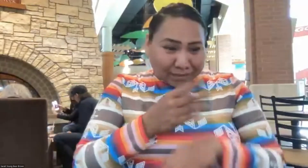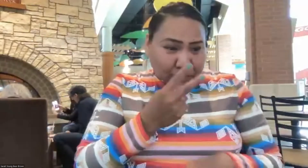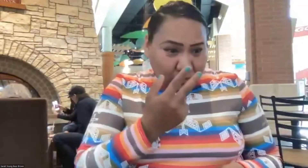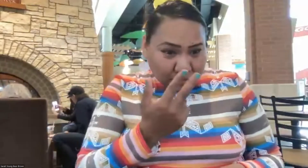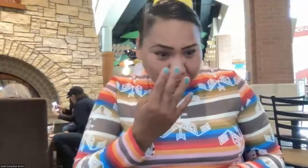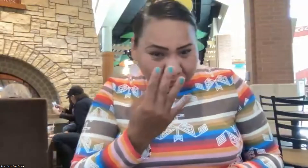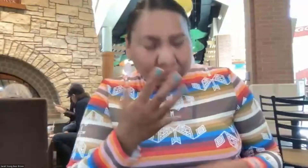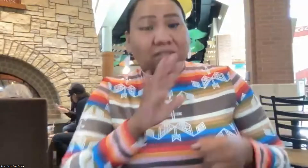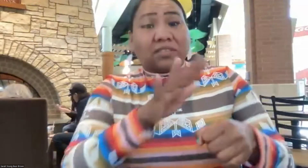felt frustrated.